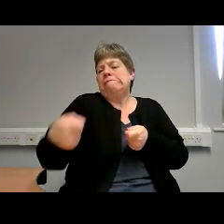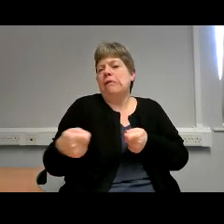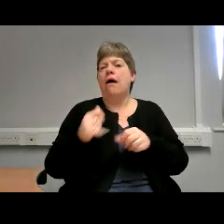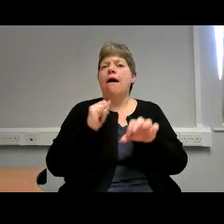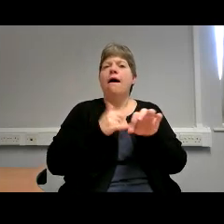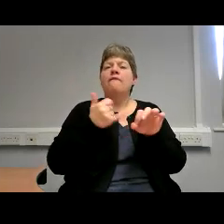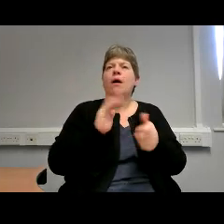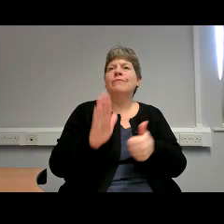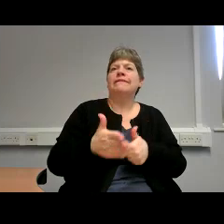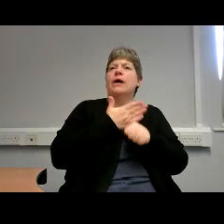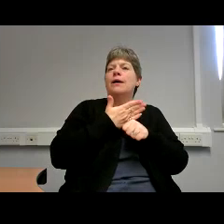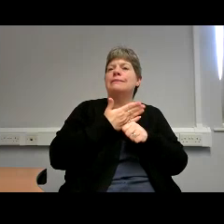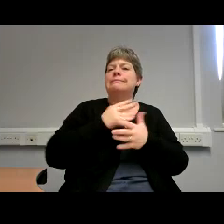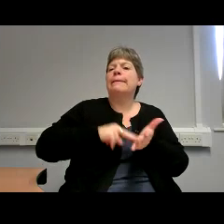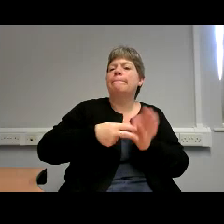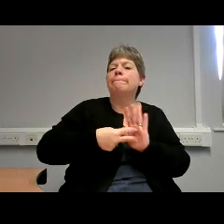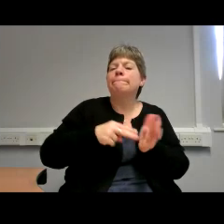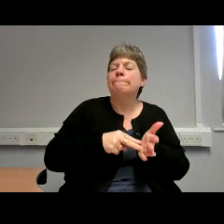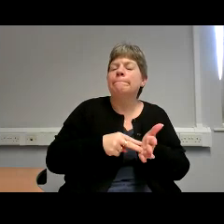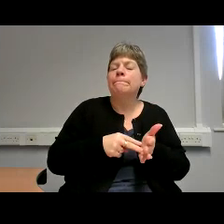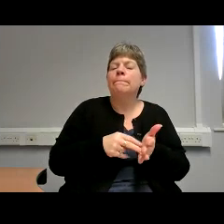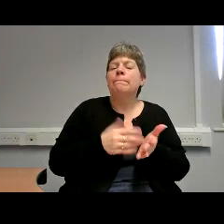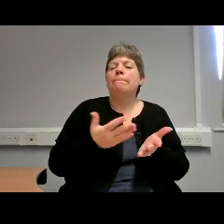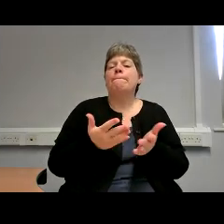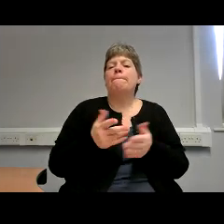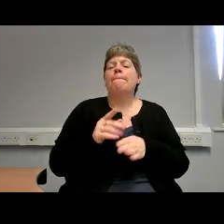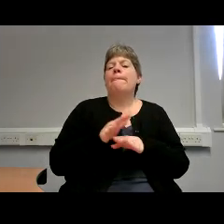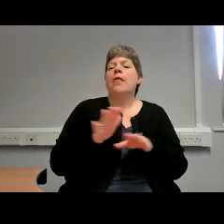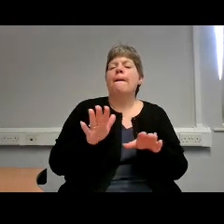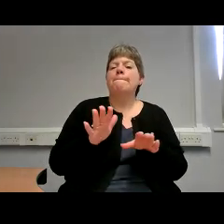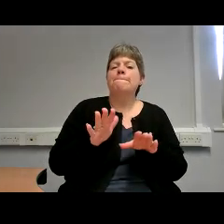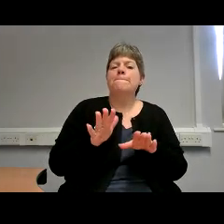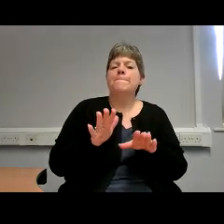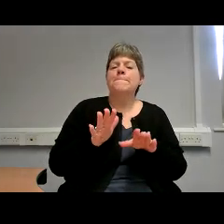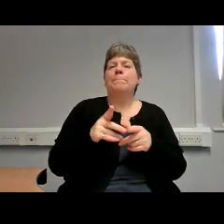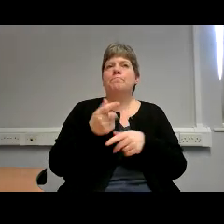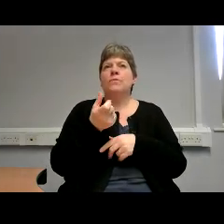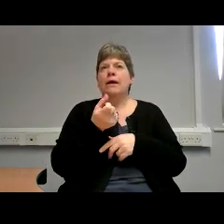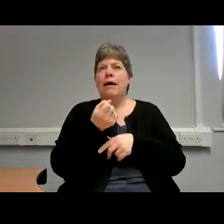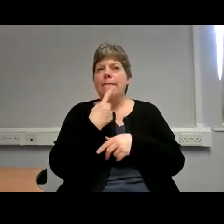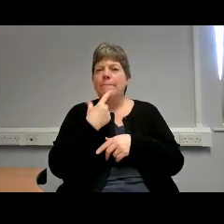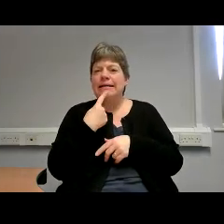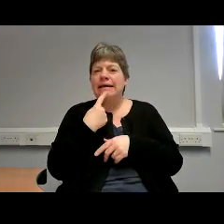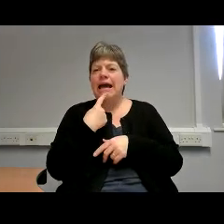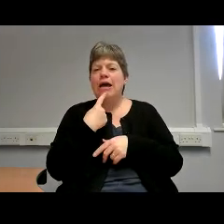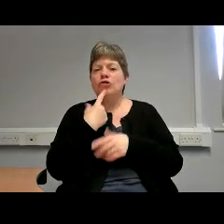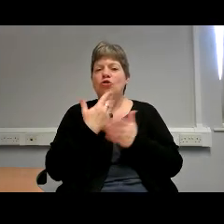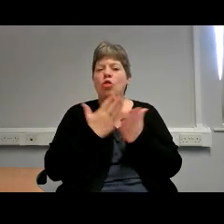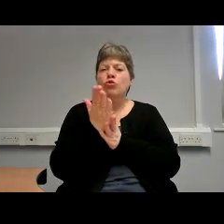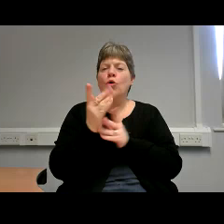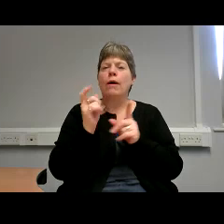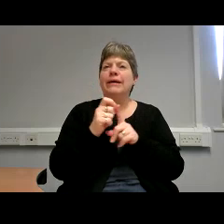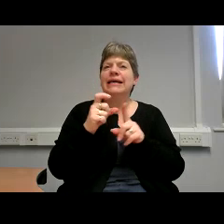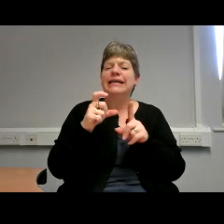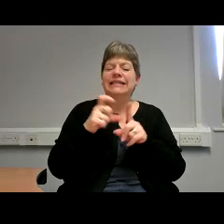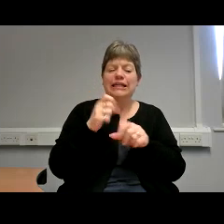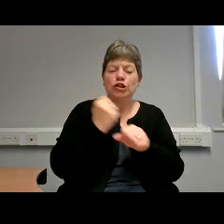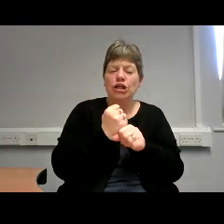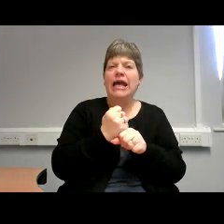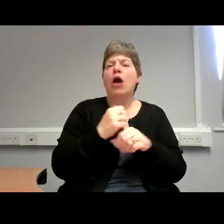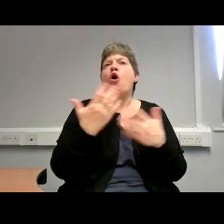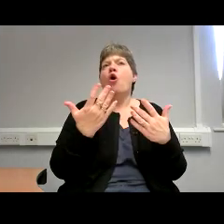So whereby it wouldn't be a medication given via a PGD or over-the-counter sale